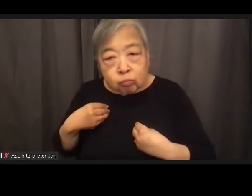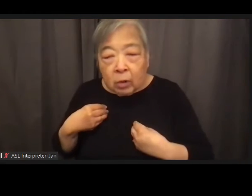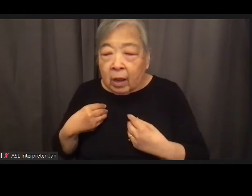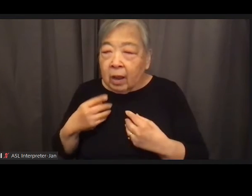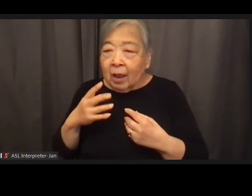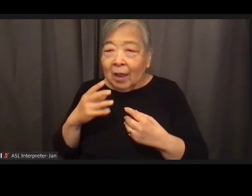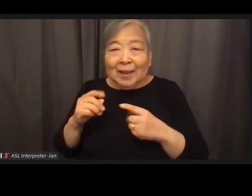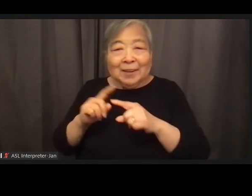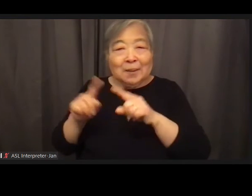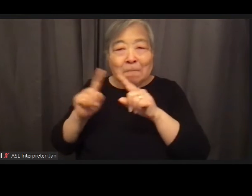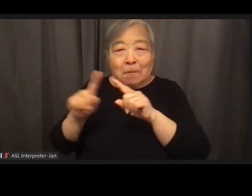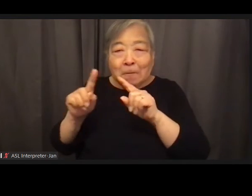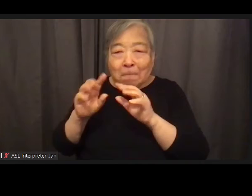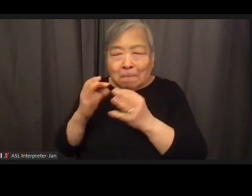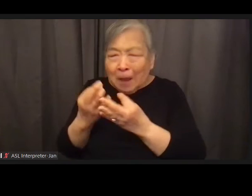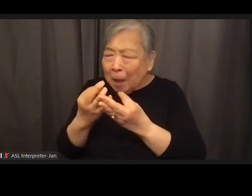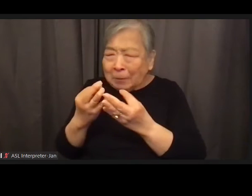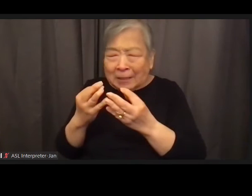mean, I can't, you end up in Spain,